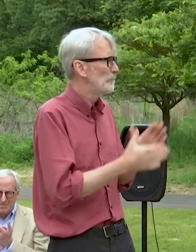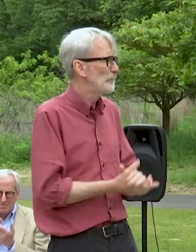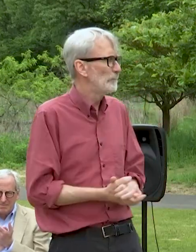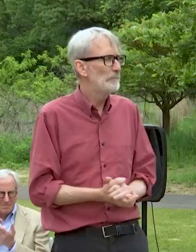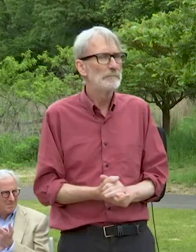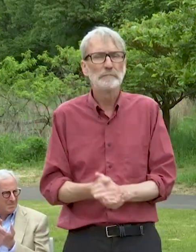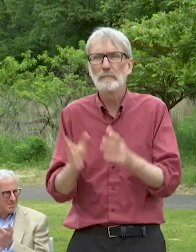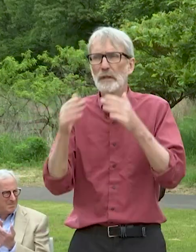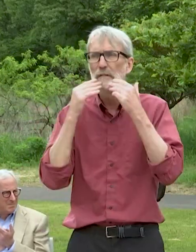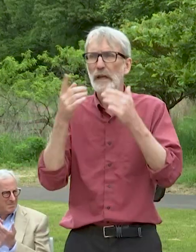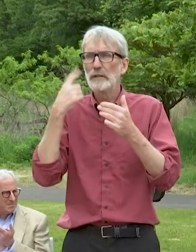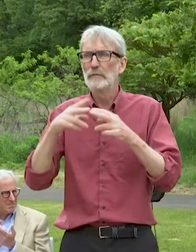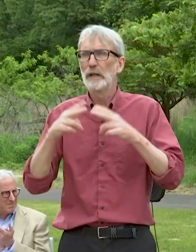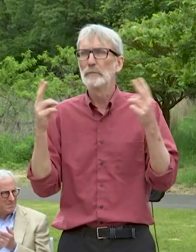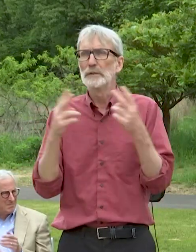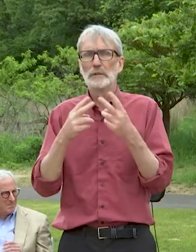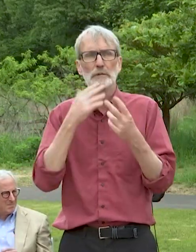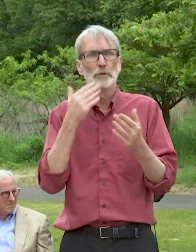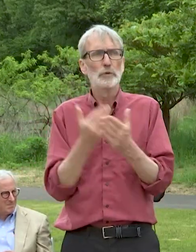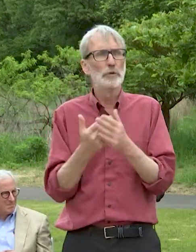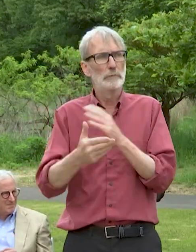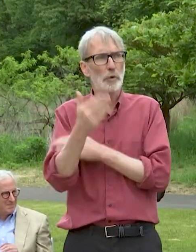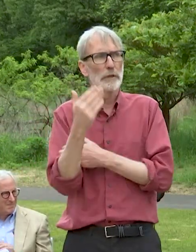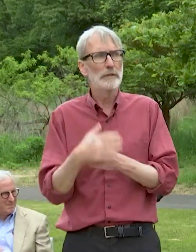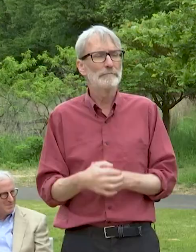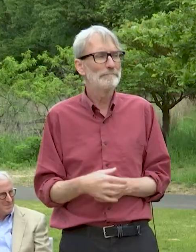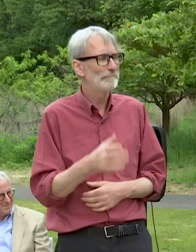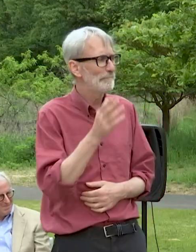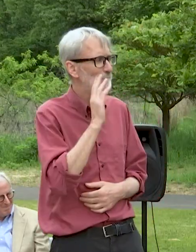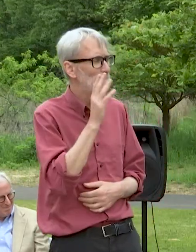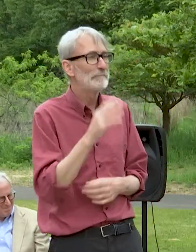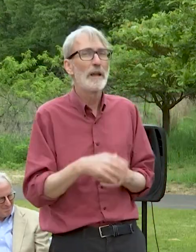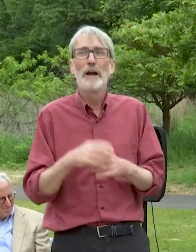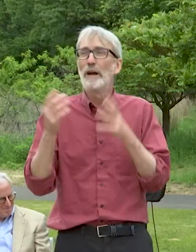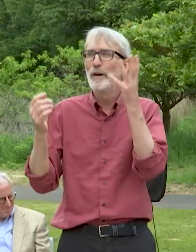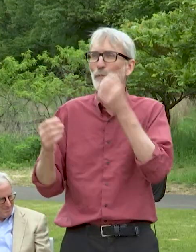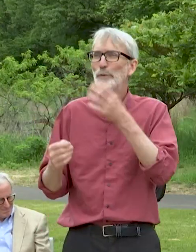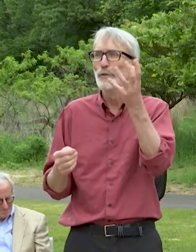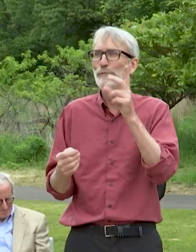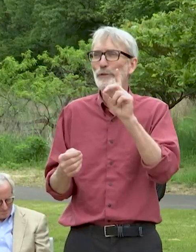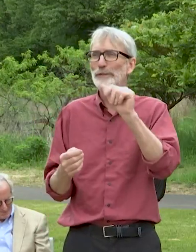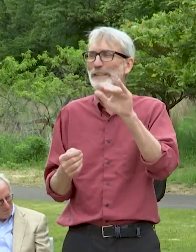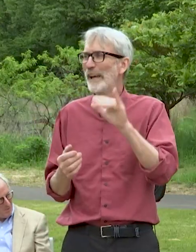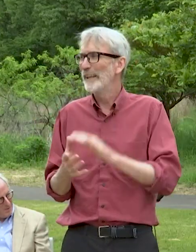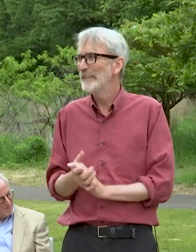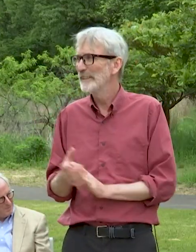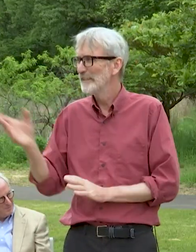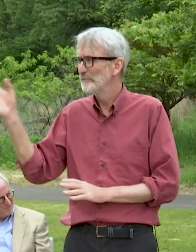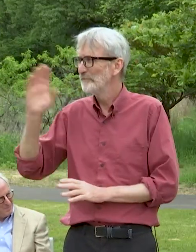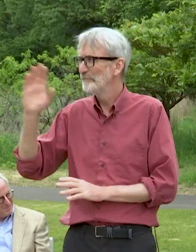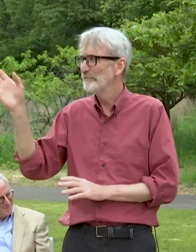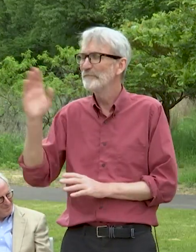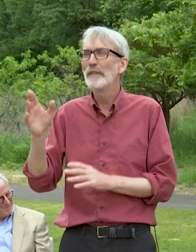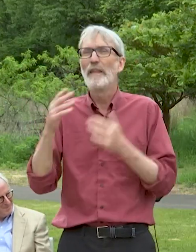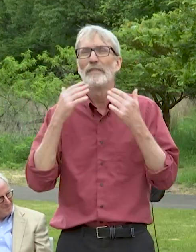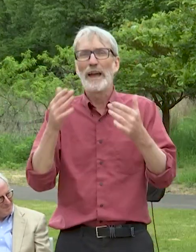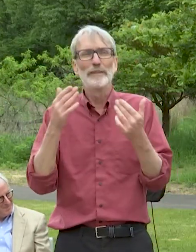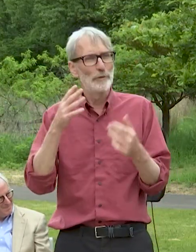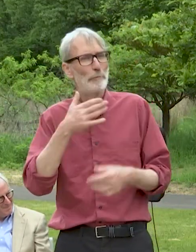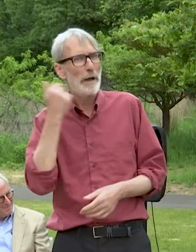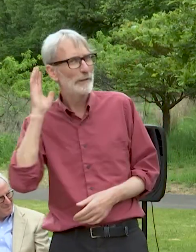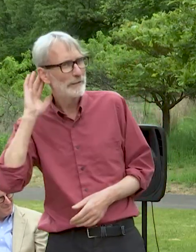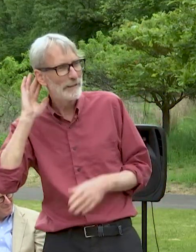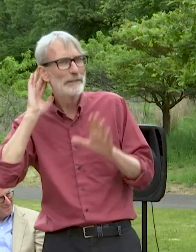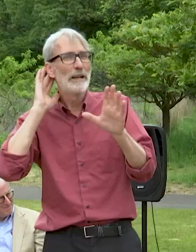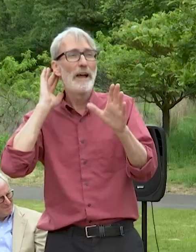Thank you very much, Catherine, and good morning, everyone. Good morning. It's a beautiful day. Good morning, everyone. Thank you. It's much better. Thank